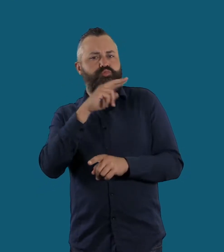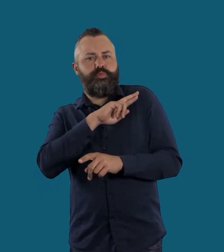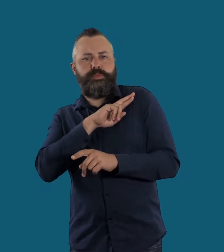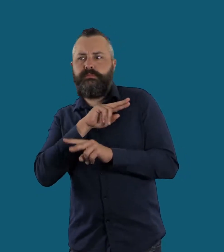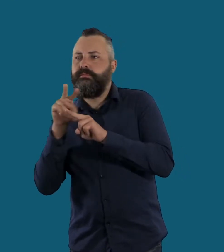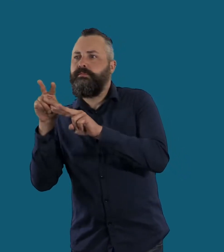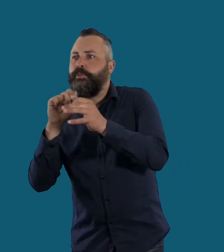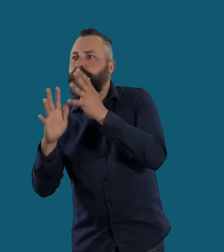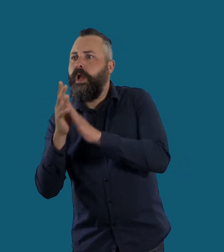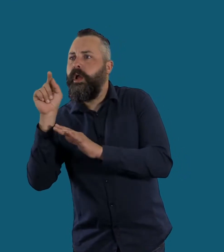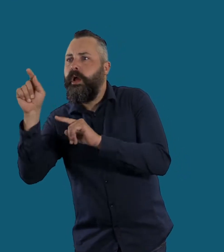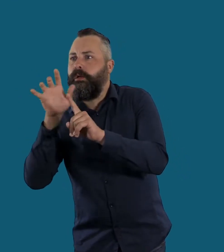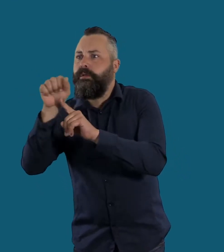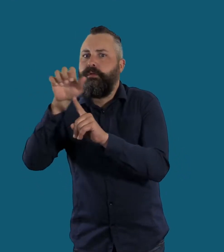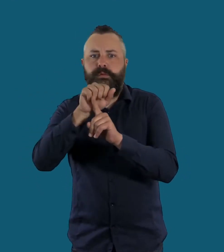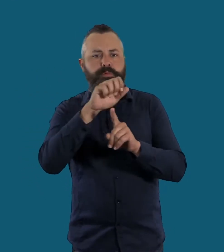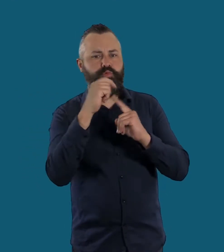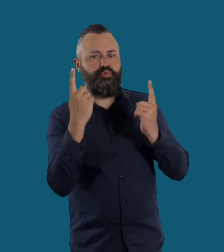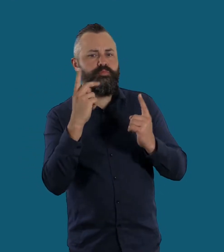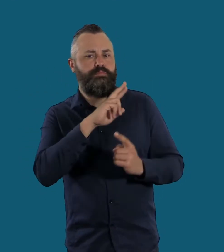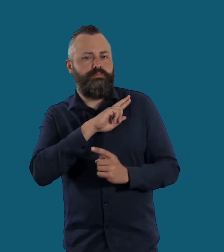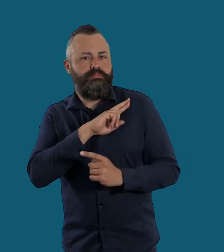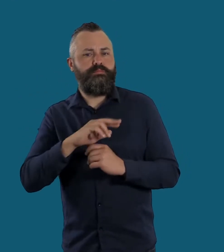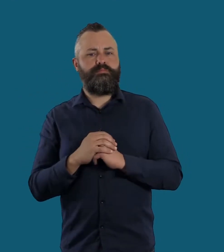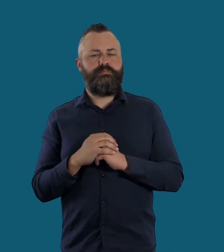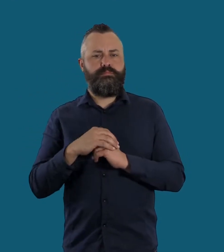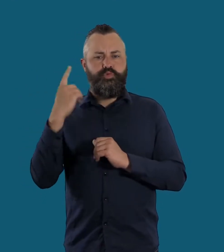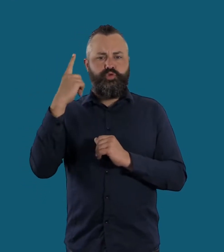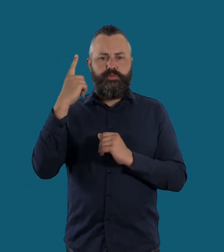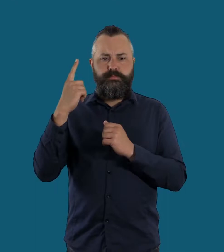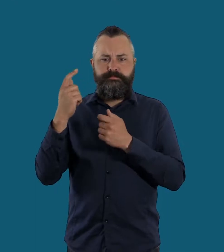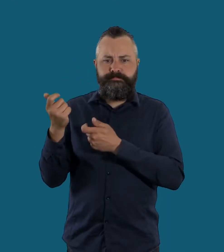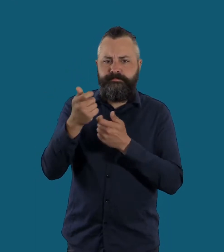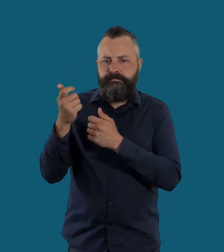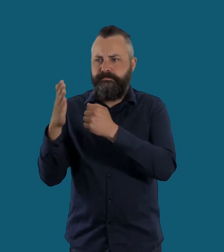I'll outline the process for bushfire monitoring, warning, and who will assist in the event of a bushfire.